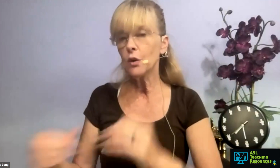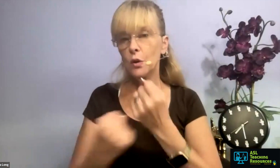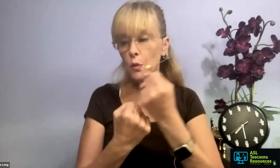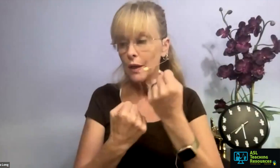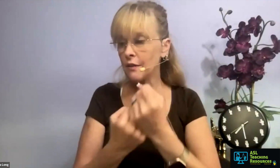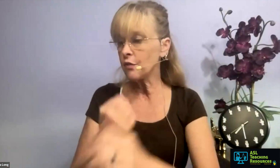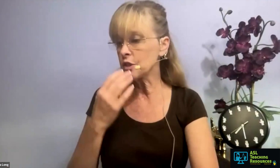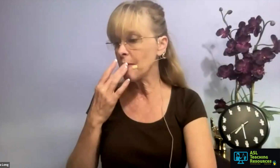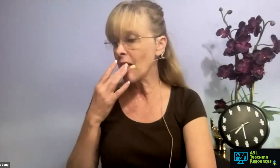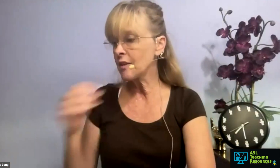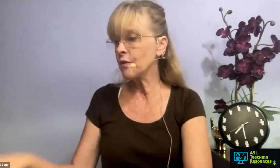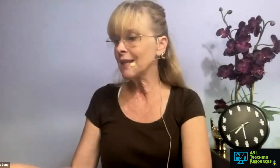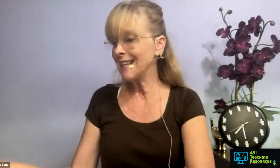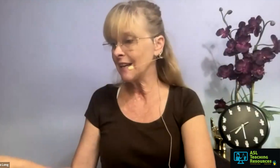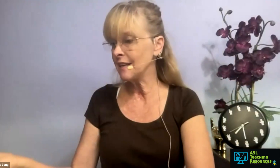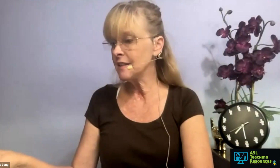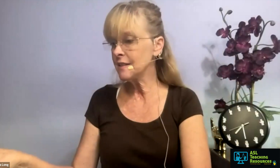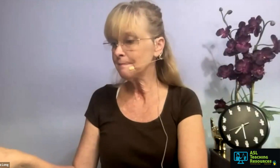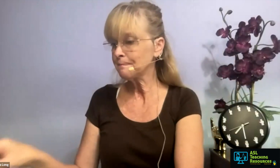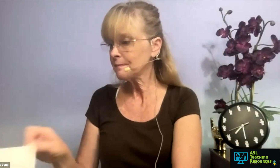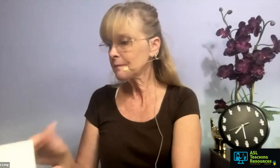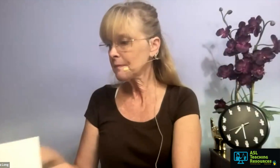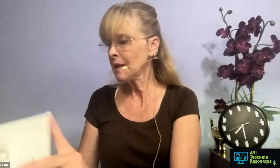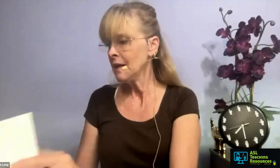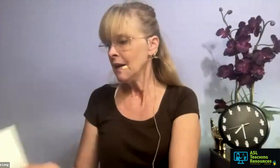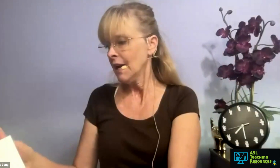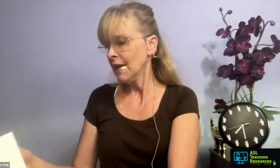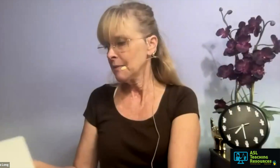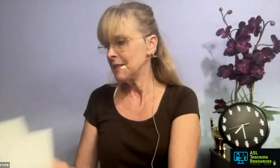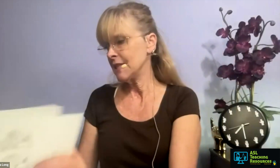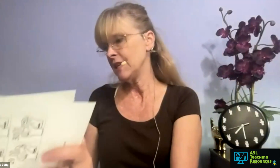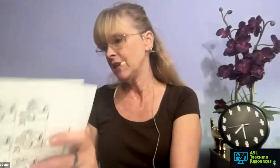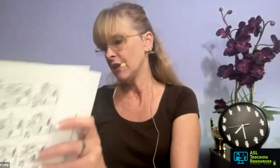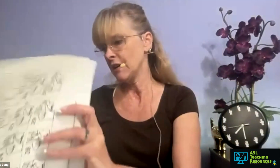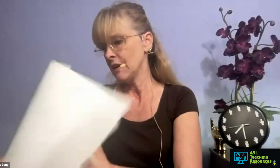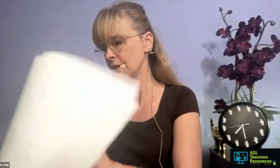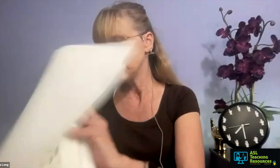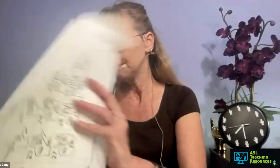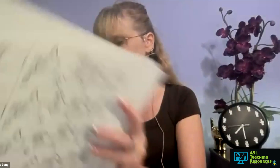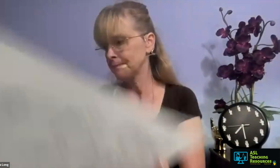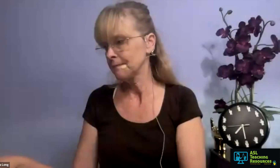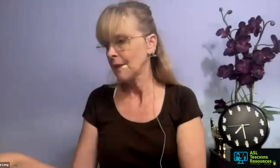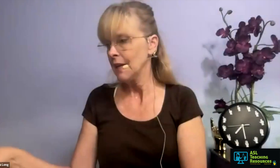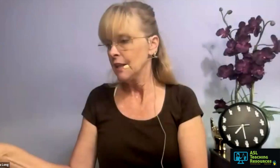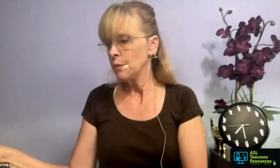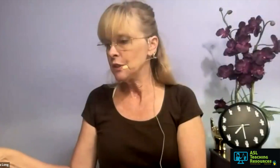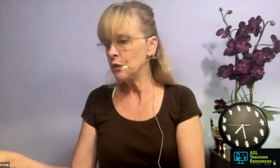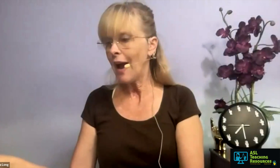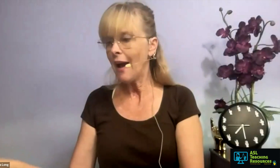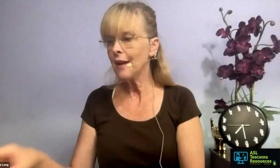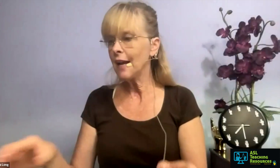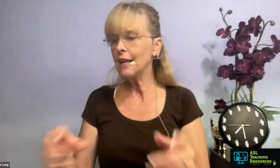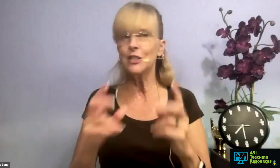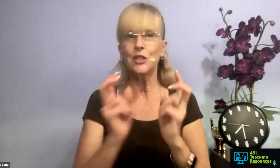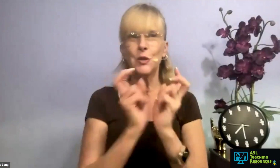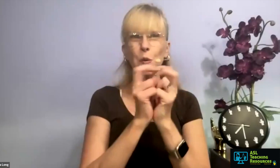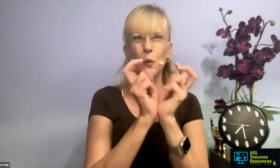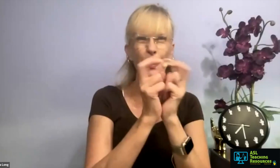good reinforcements for the kids. And let me see here. Then we do have a